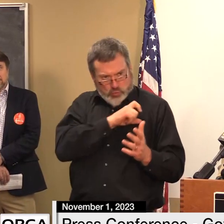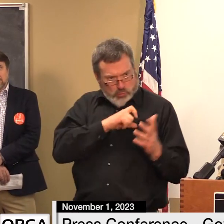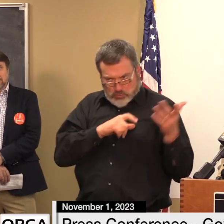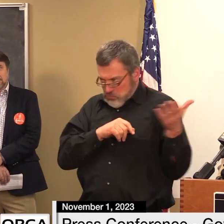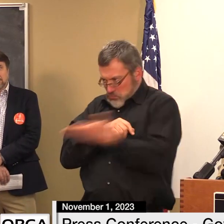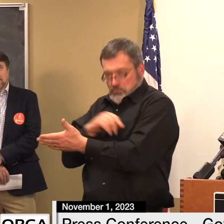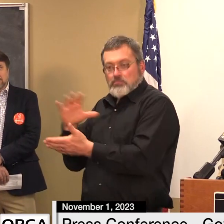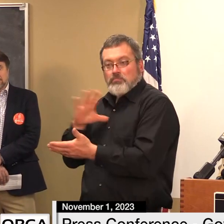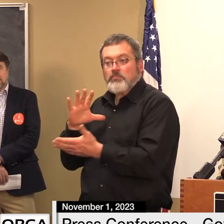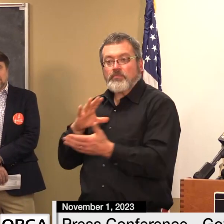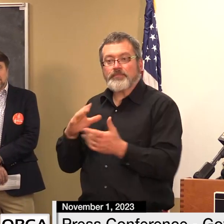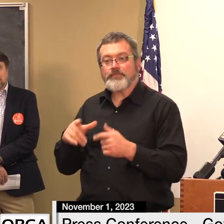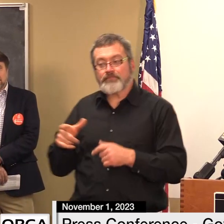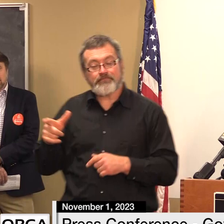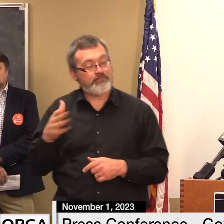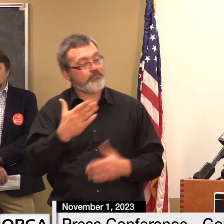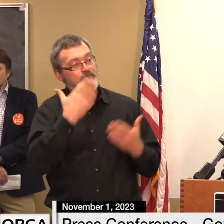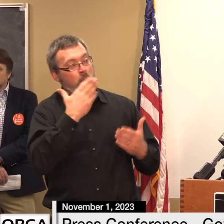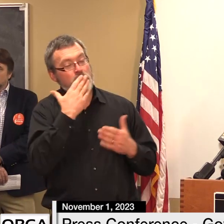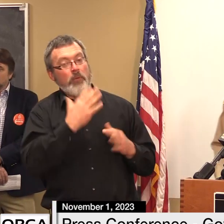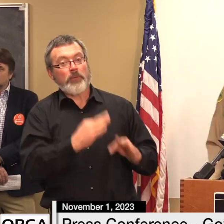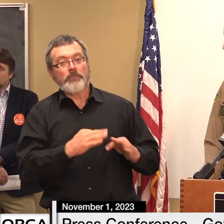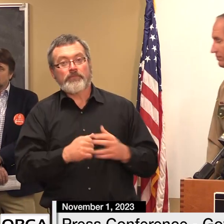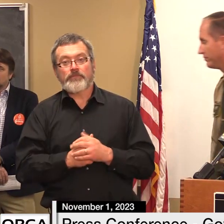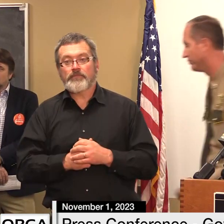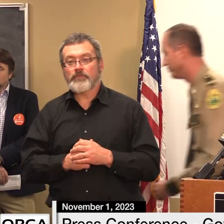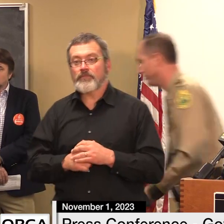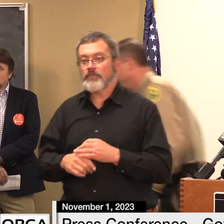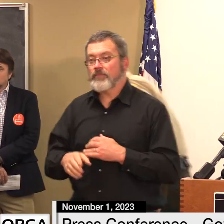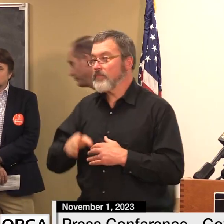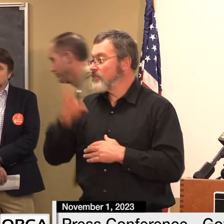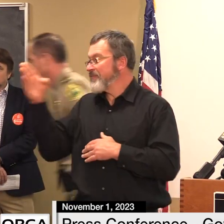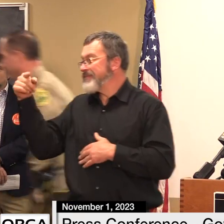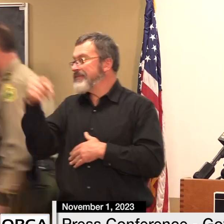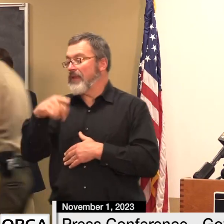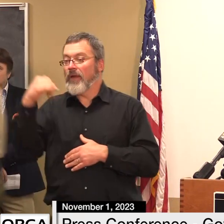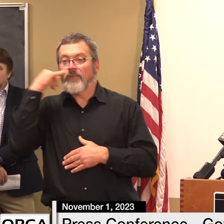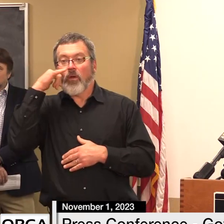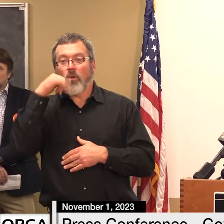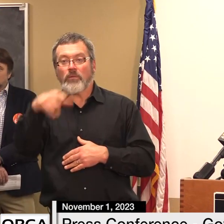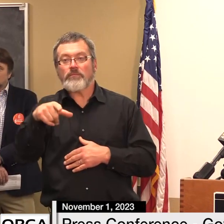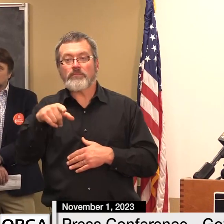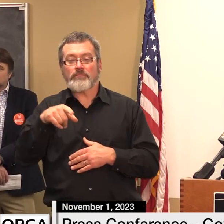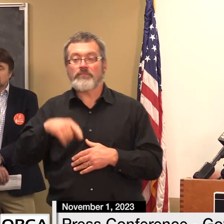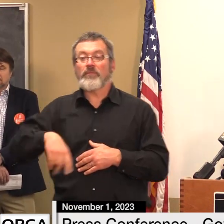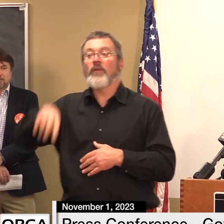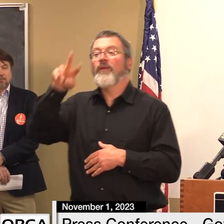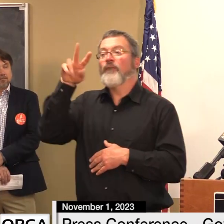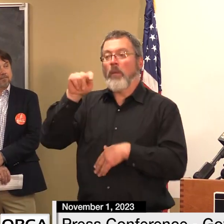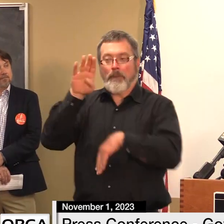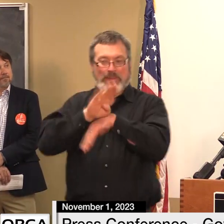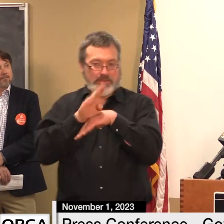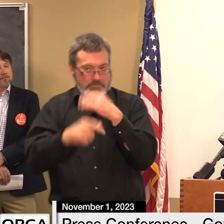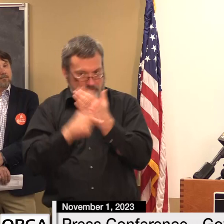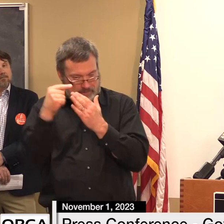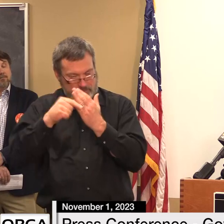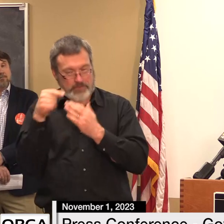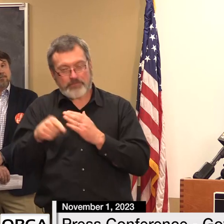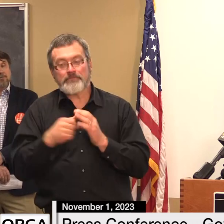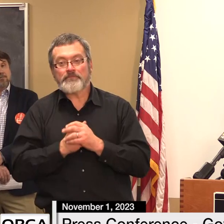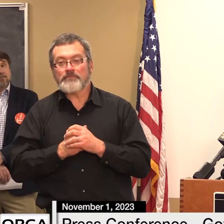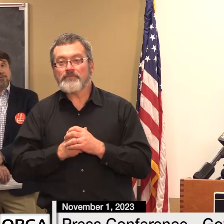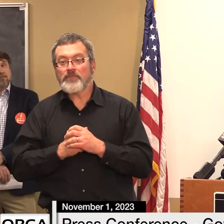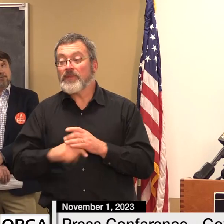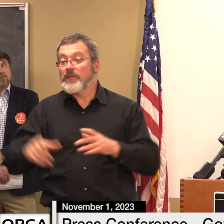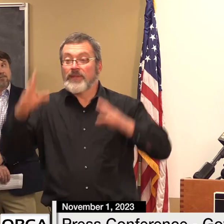Thank you. Got a few on the phones. We'll start with Tim McQuiston, Vermont Business Magazine. Hi, Governor.